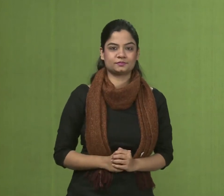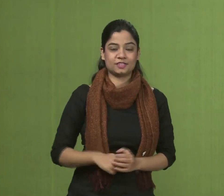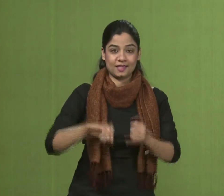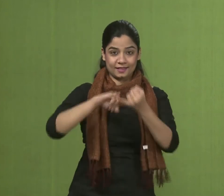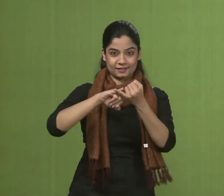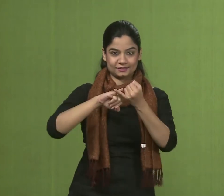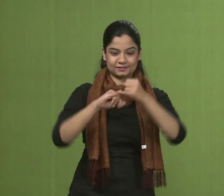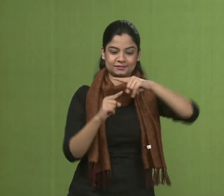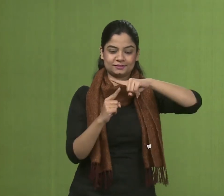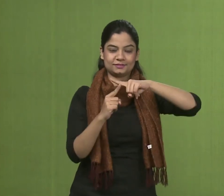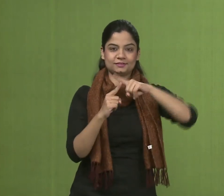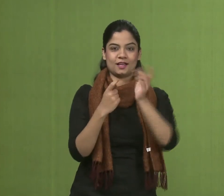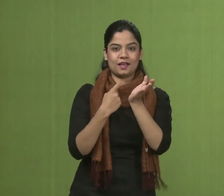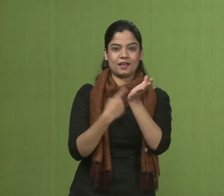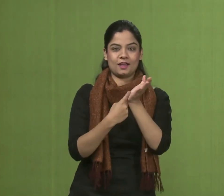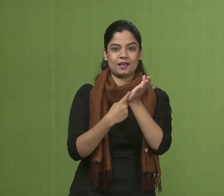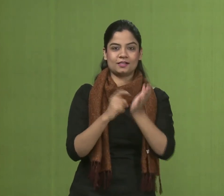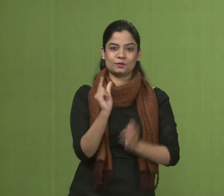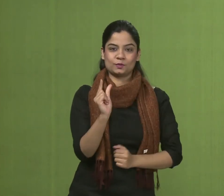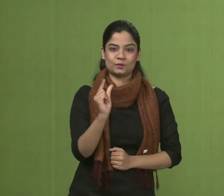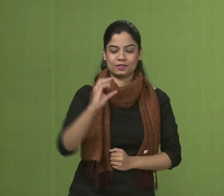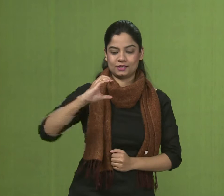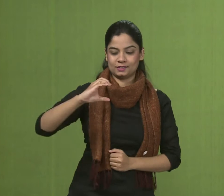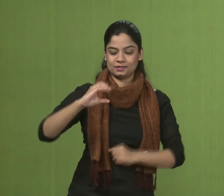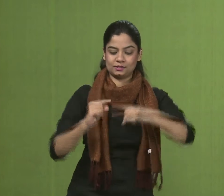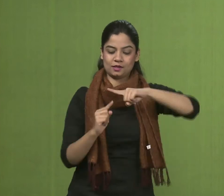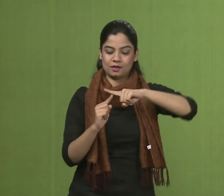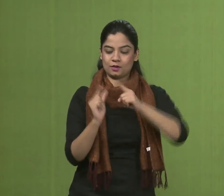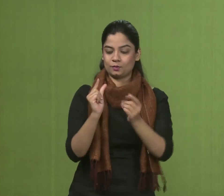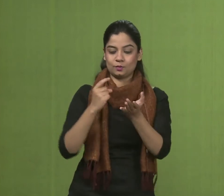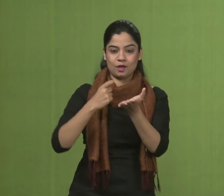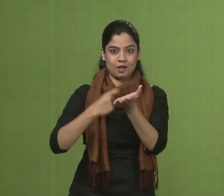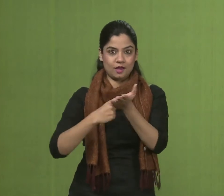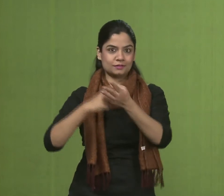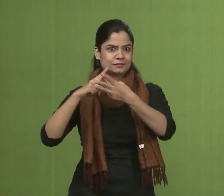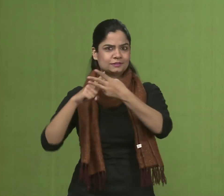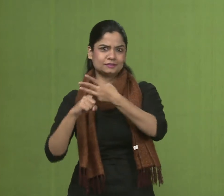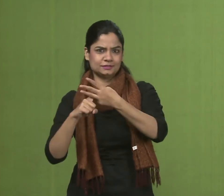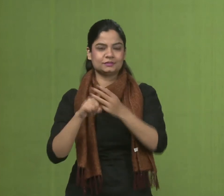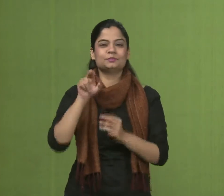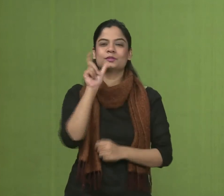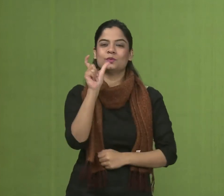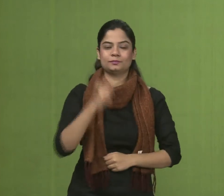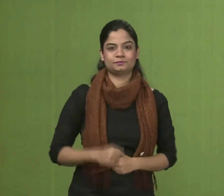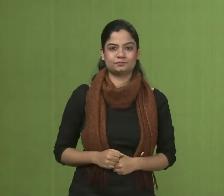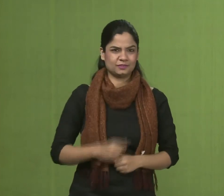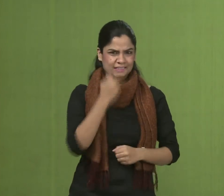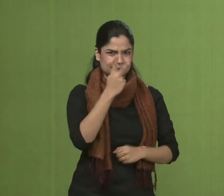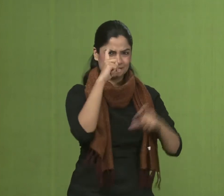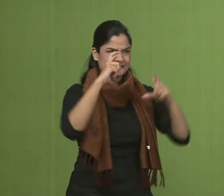Structure. As you can see in the building, in the picture, that something that is created before